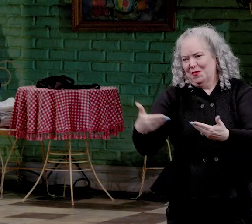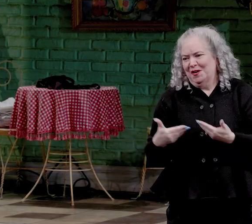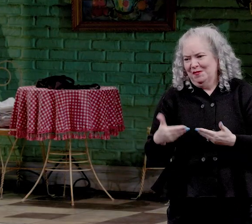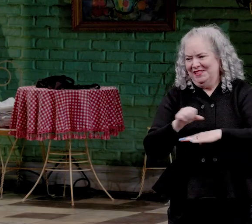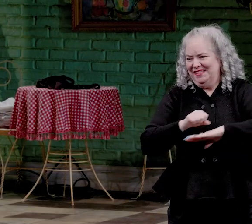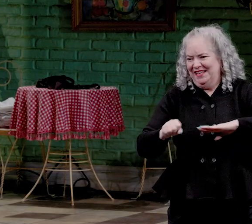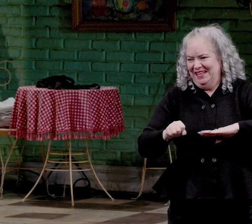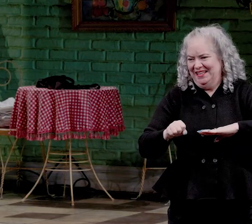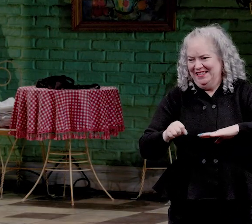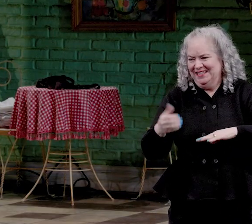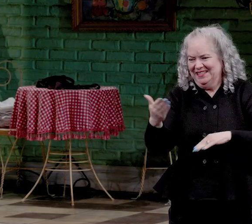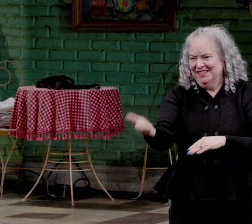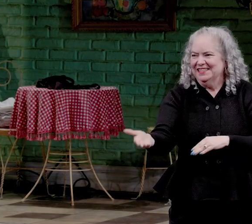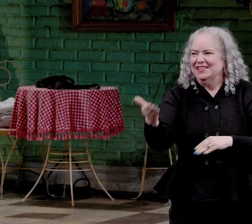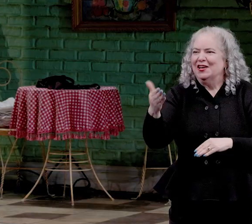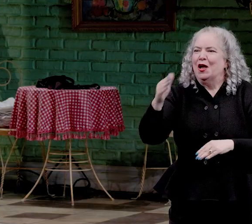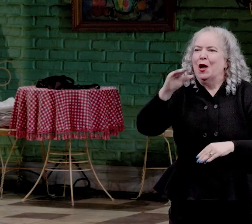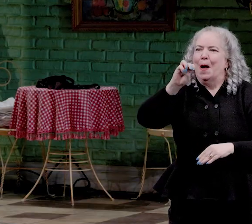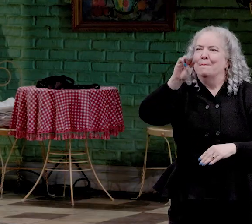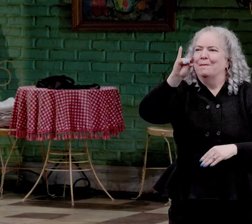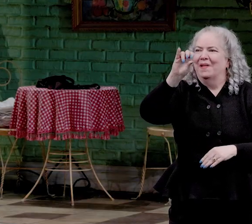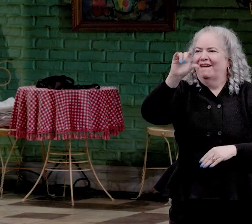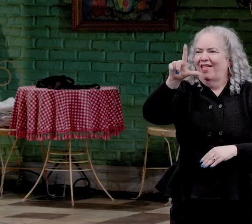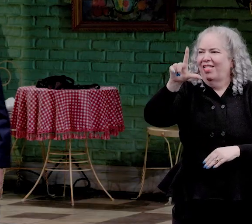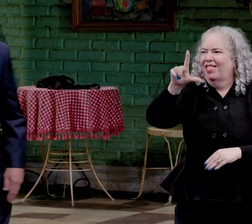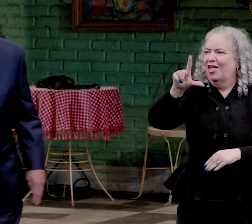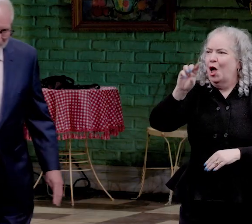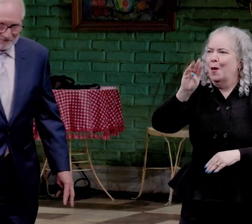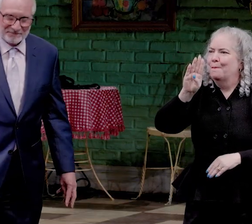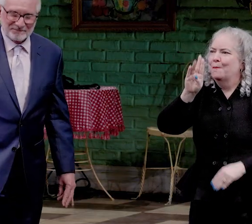stage Rochester's Deputy Mayor, Michael Burns.